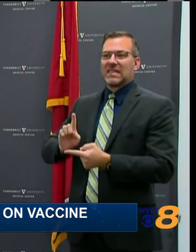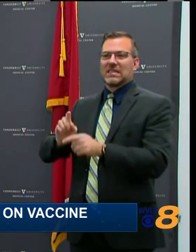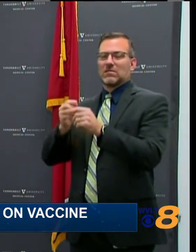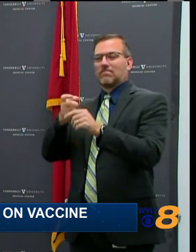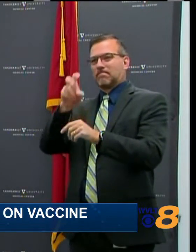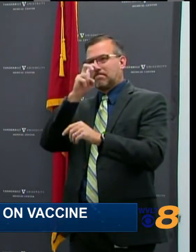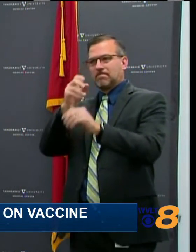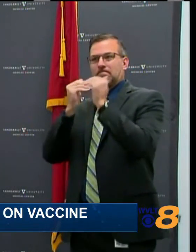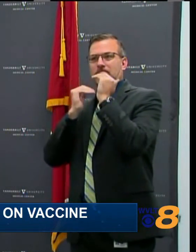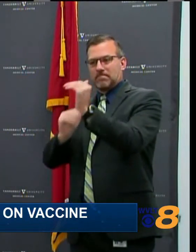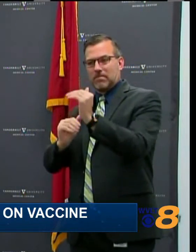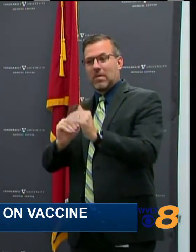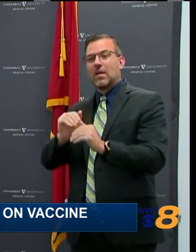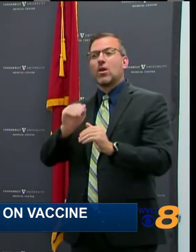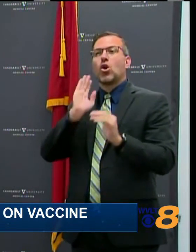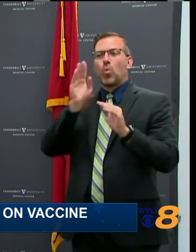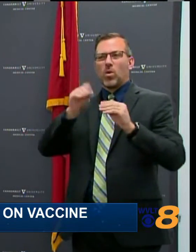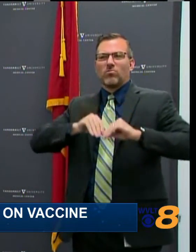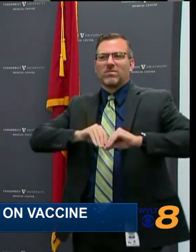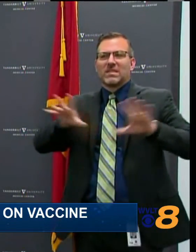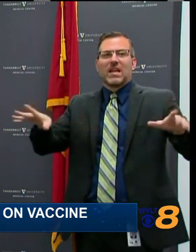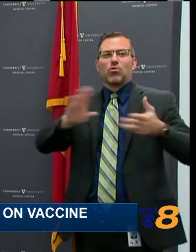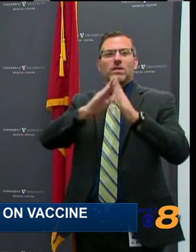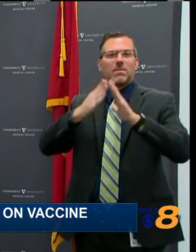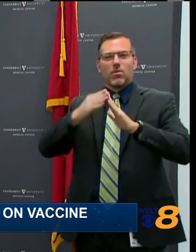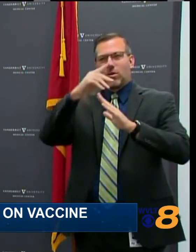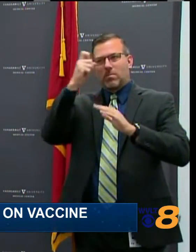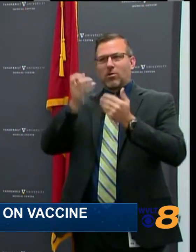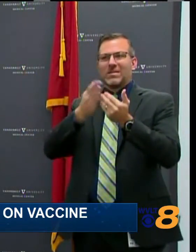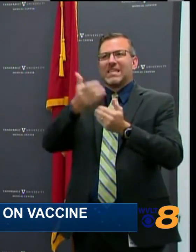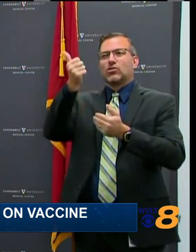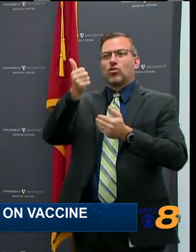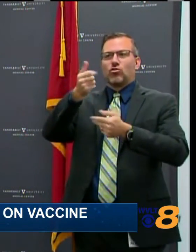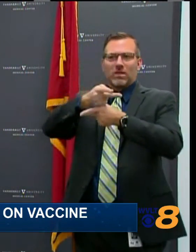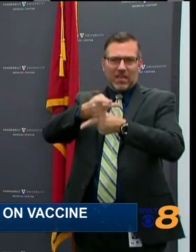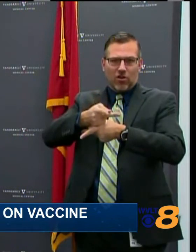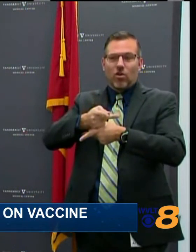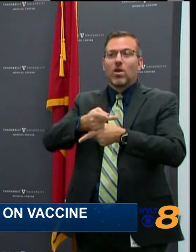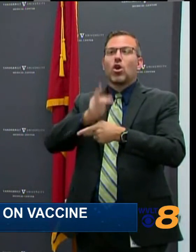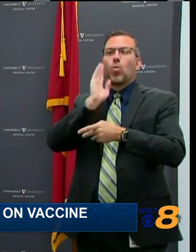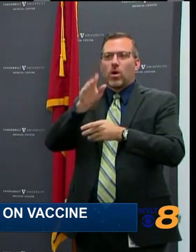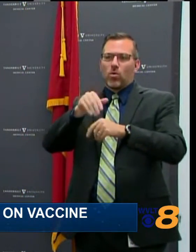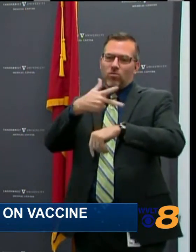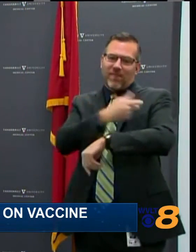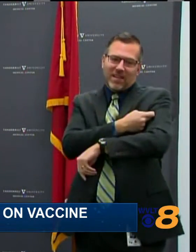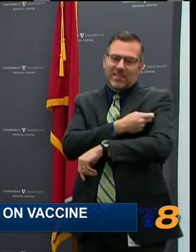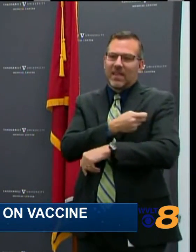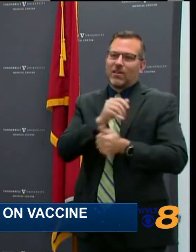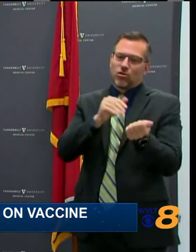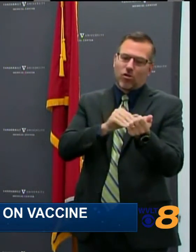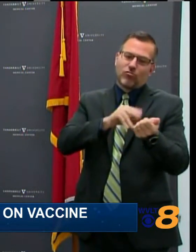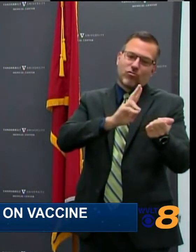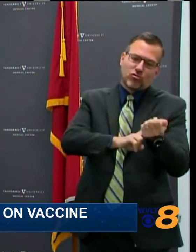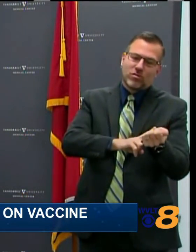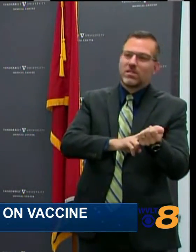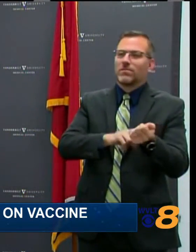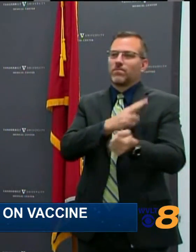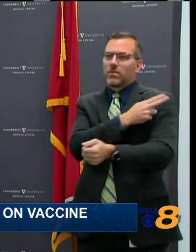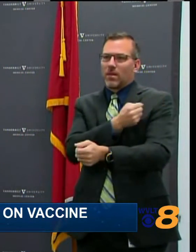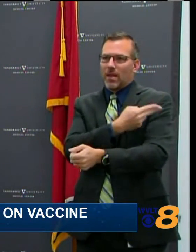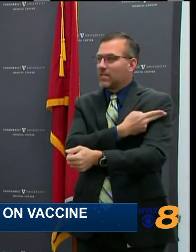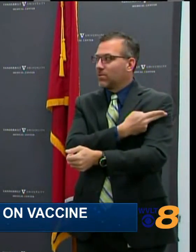community, because they can handle it a little bit easier. That's where we will be vaccinating first responders, the rest of the hospitals in Tennessee